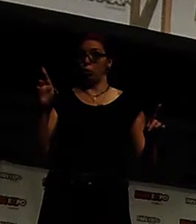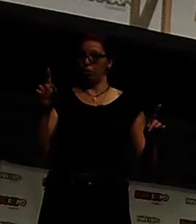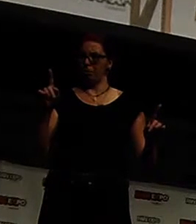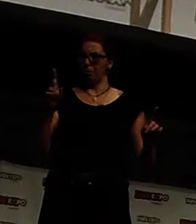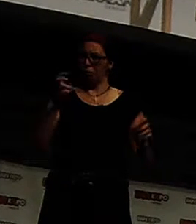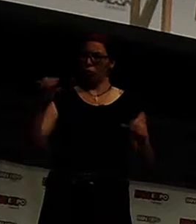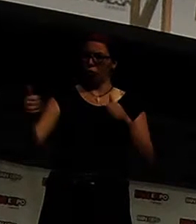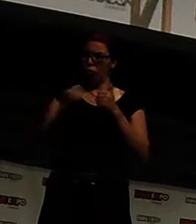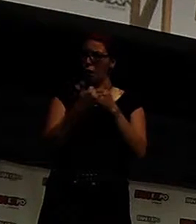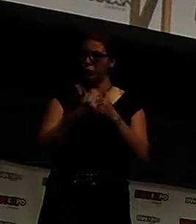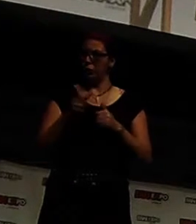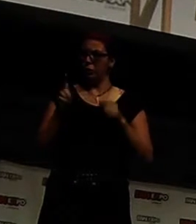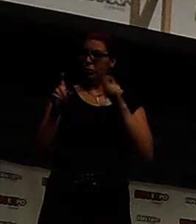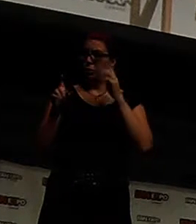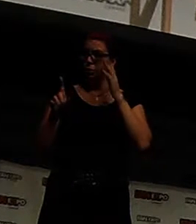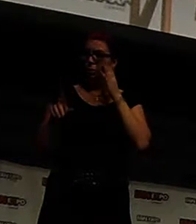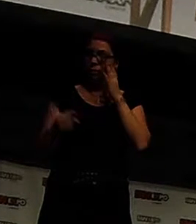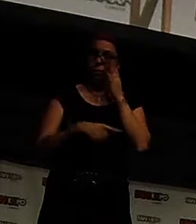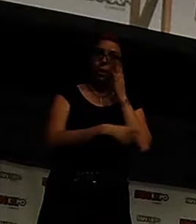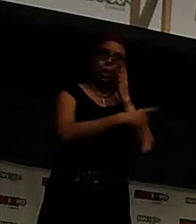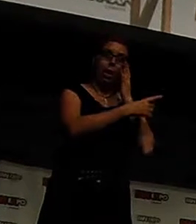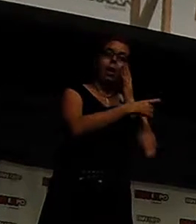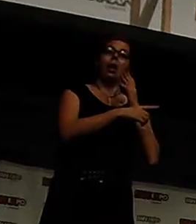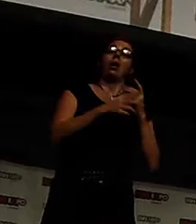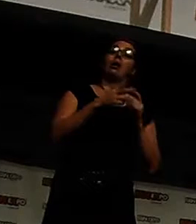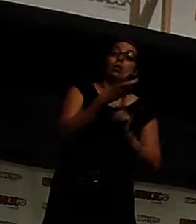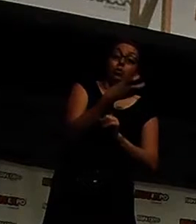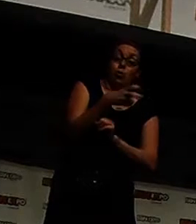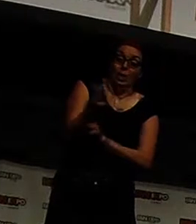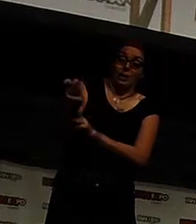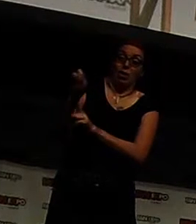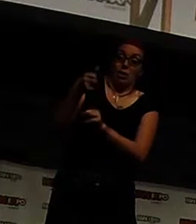It's not really the transition that was challenging, but